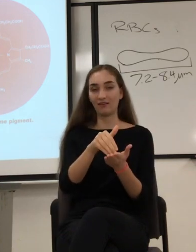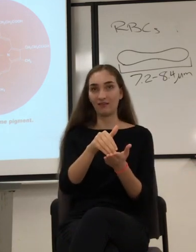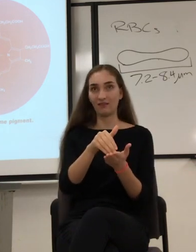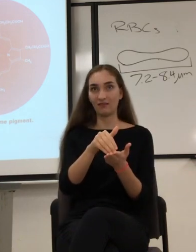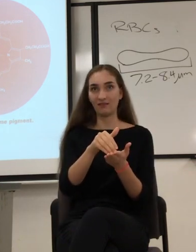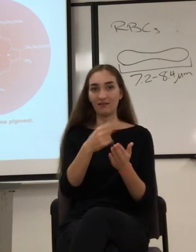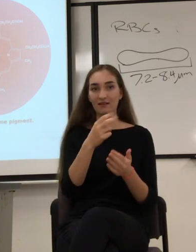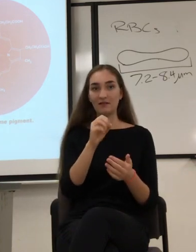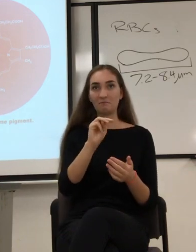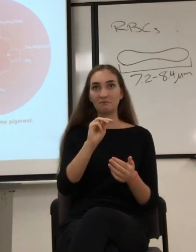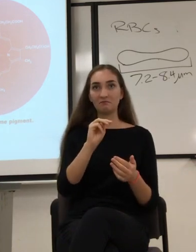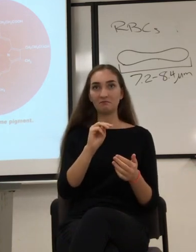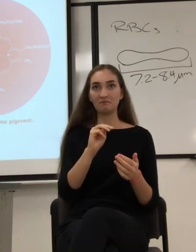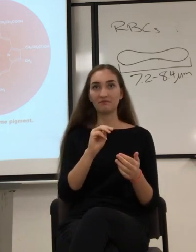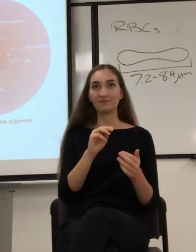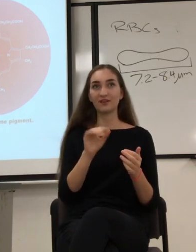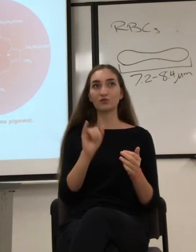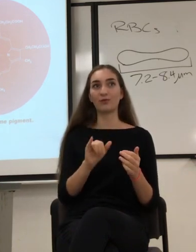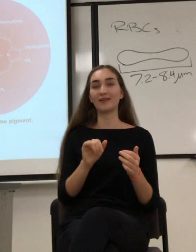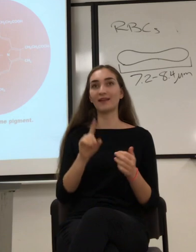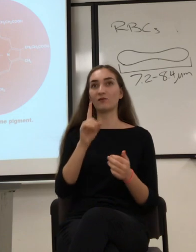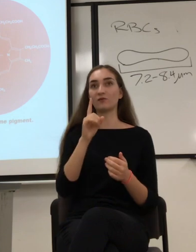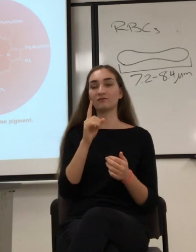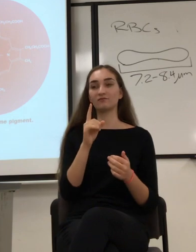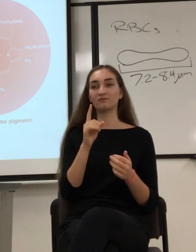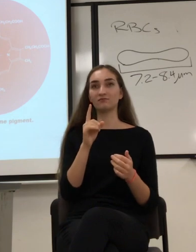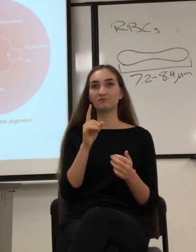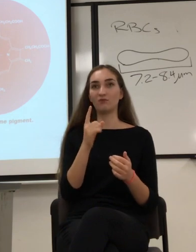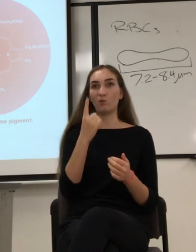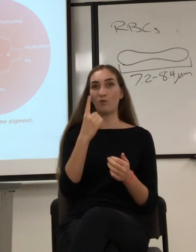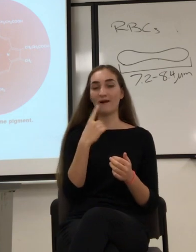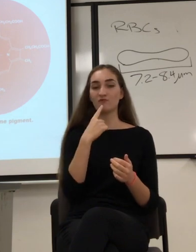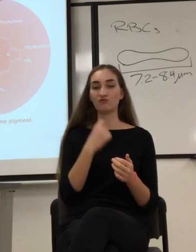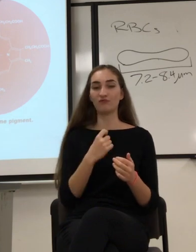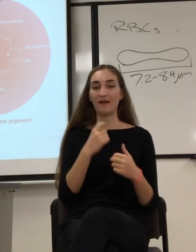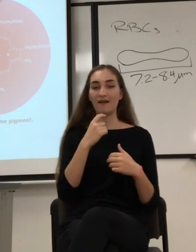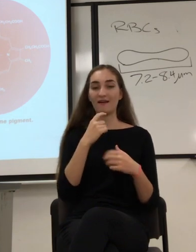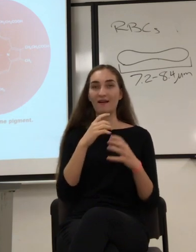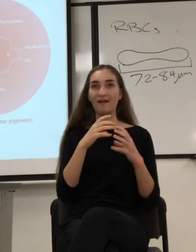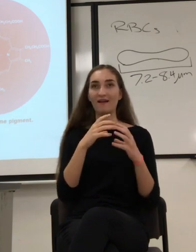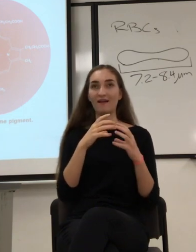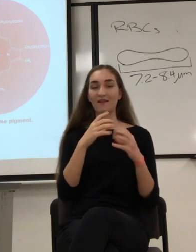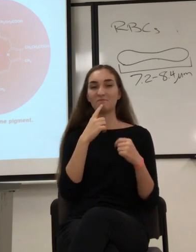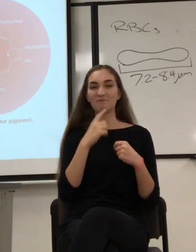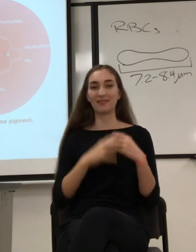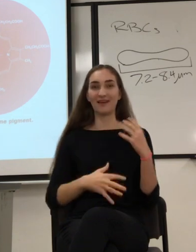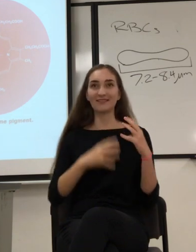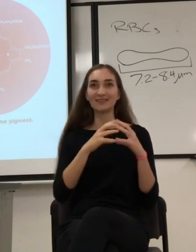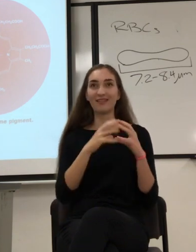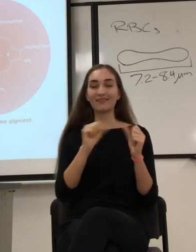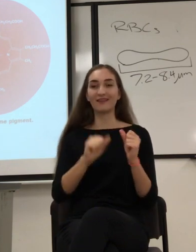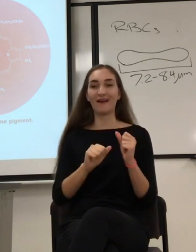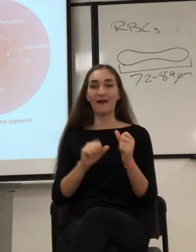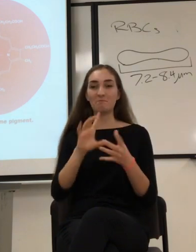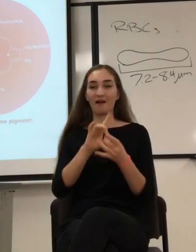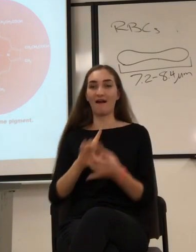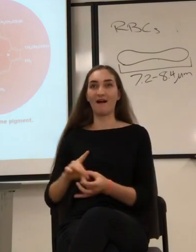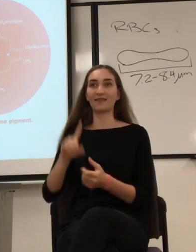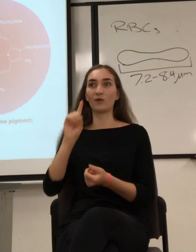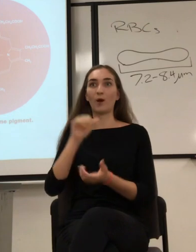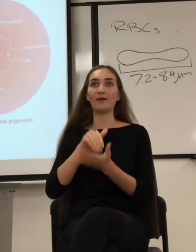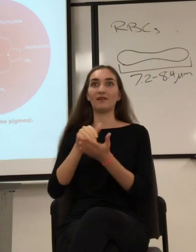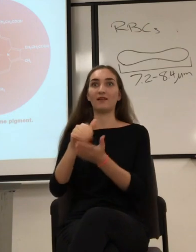that's one red blood cell can bind over a billion molecules of O2. Now that number is kind of hard to work with. So if you do the units conversion